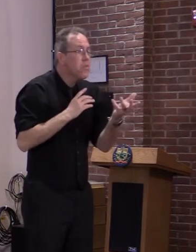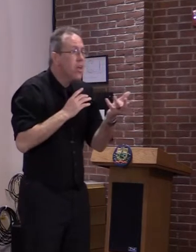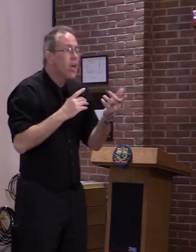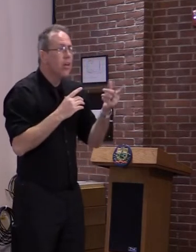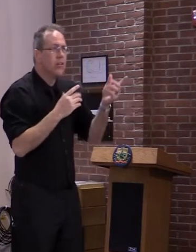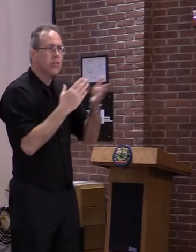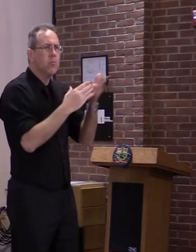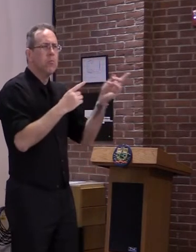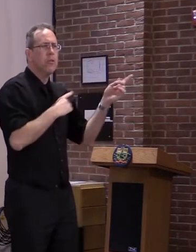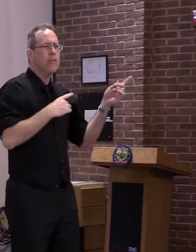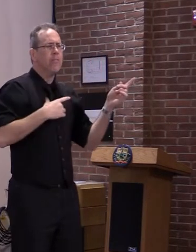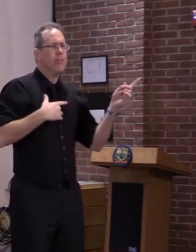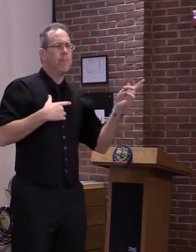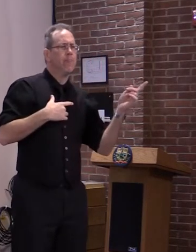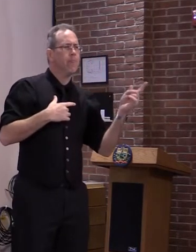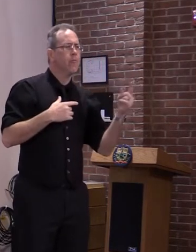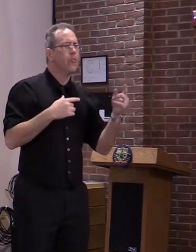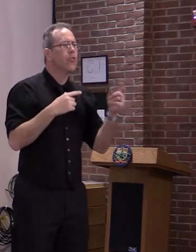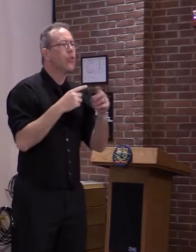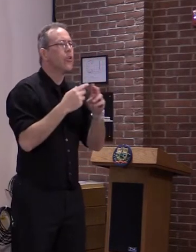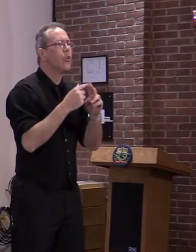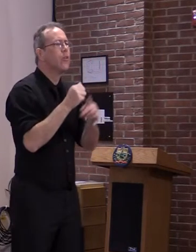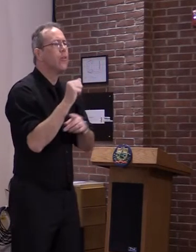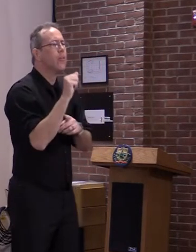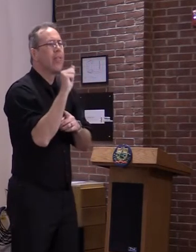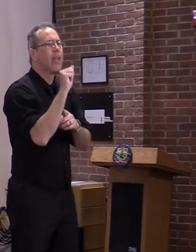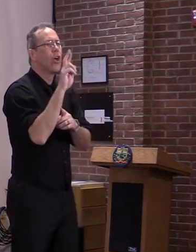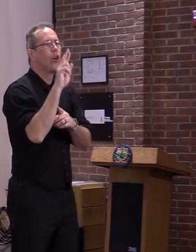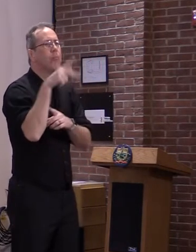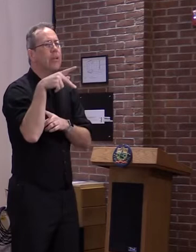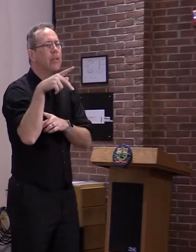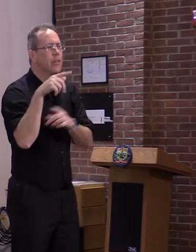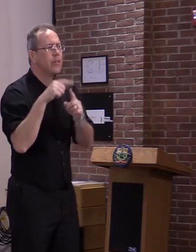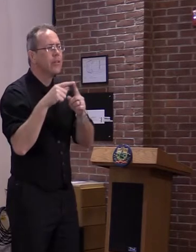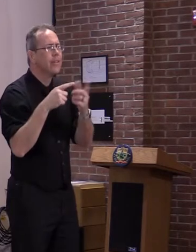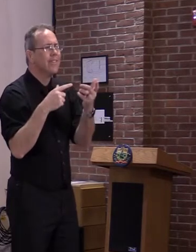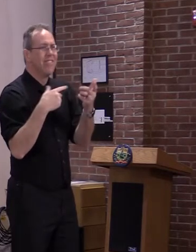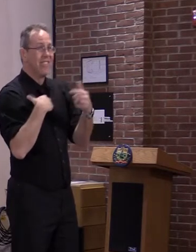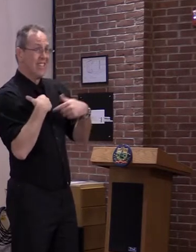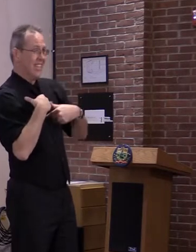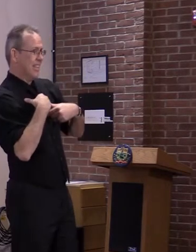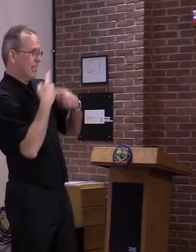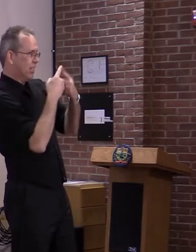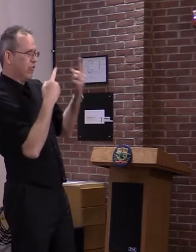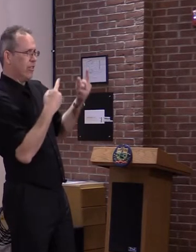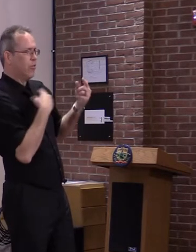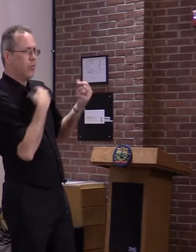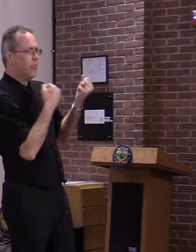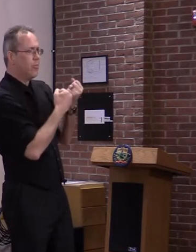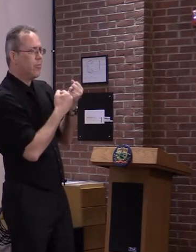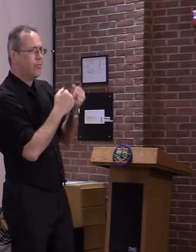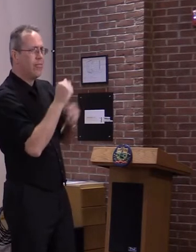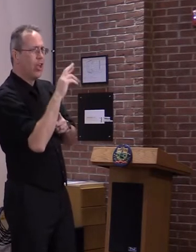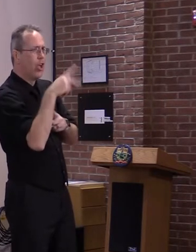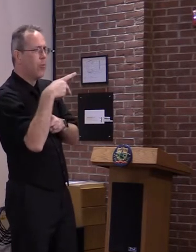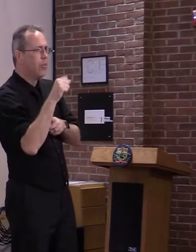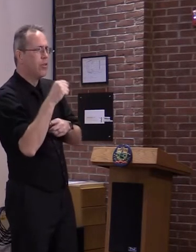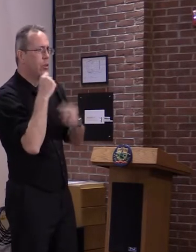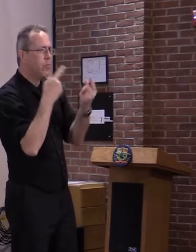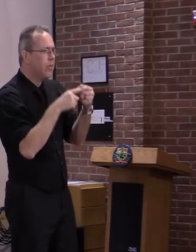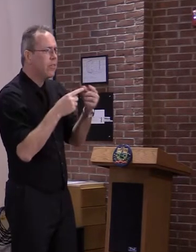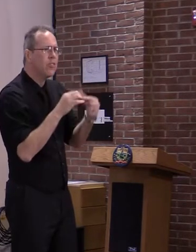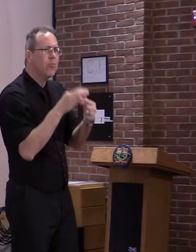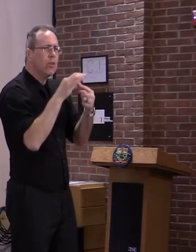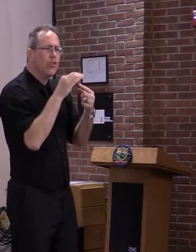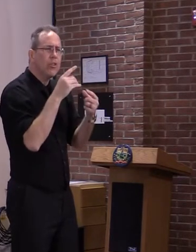ARPA funding that I believe we should use for strategic transformative investments. Now, that could all sugar